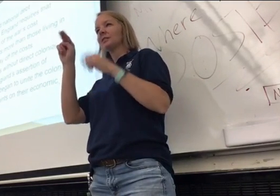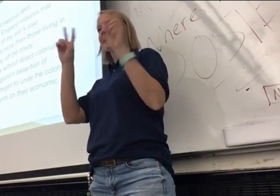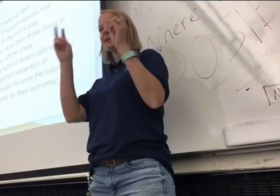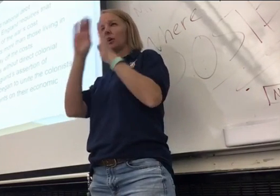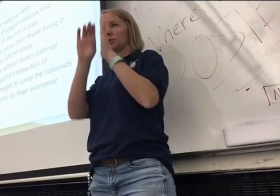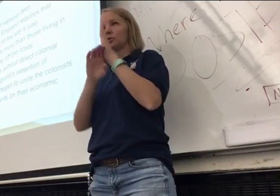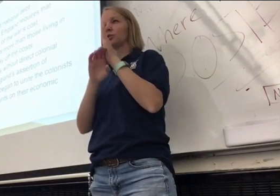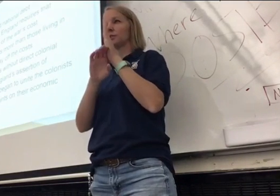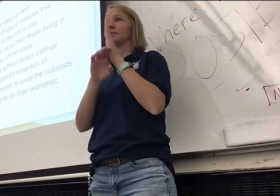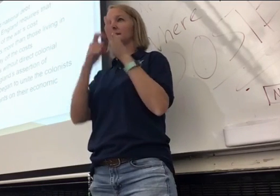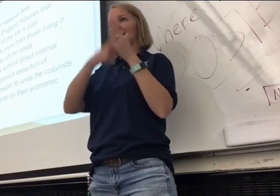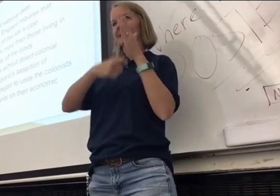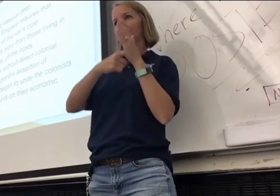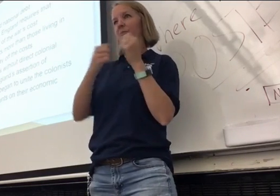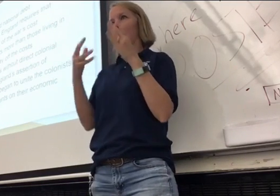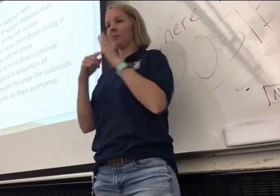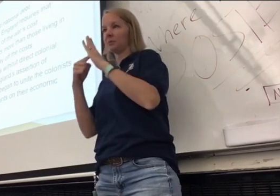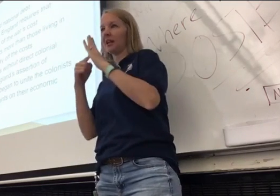authority.